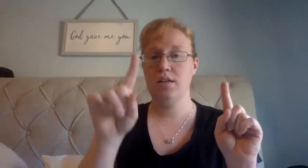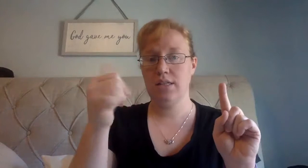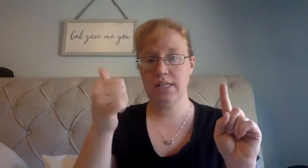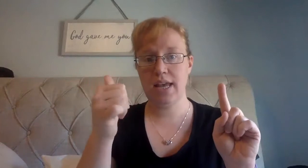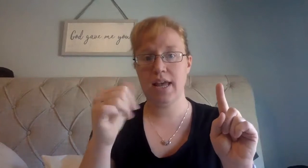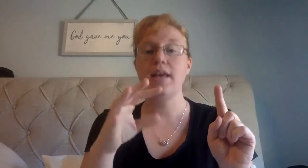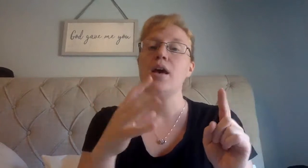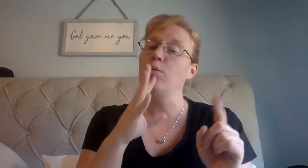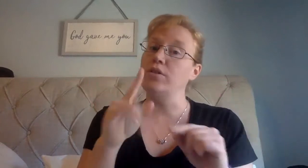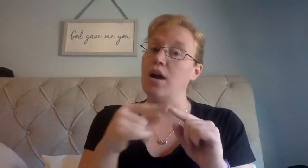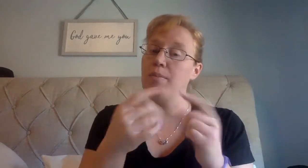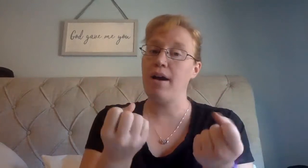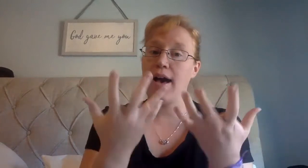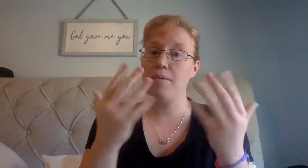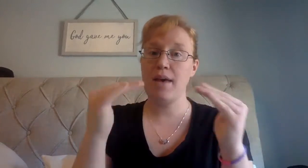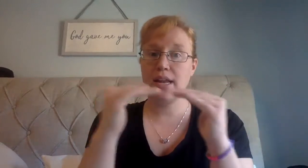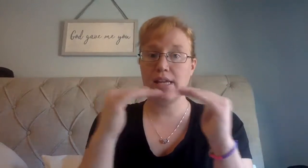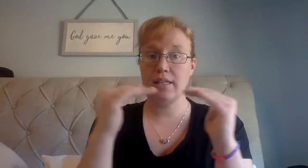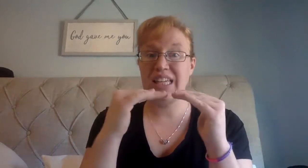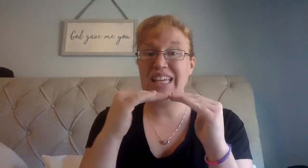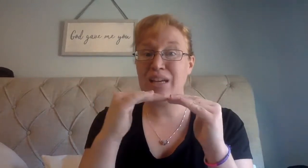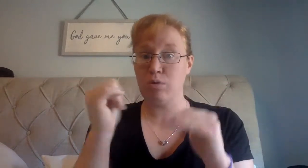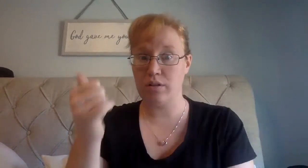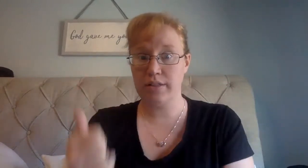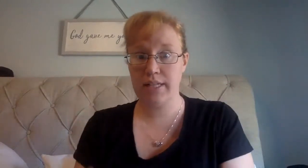to 10. We're going to talk about how many to equal 10.